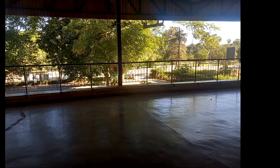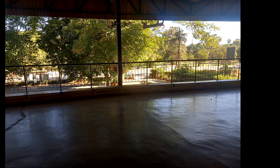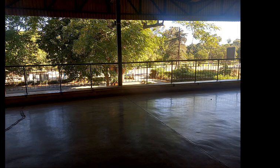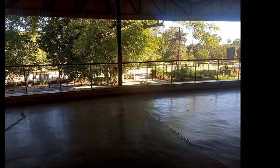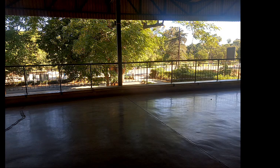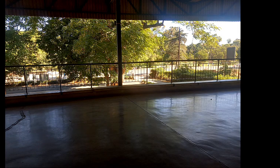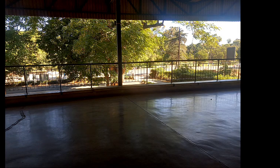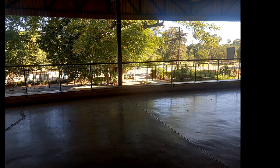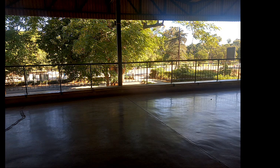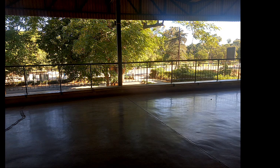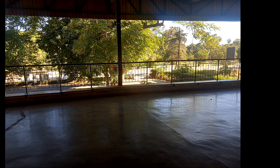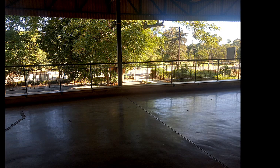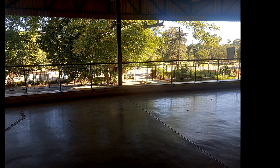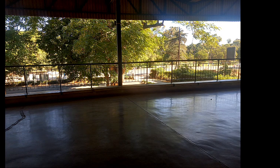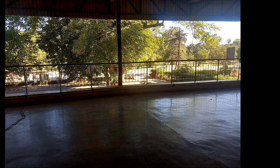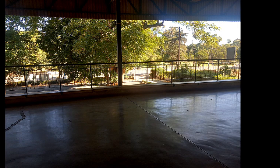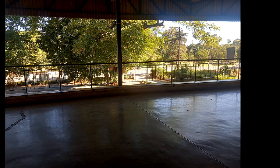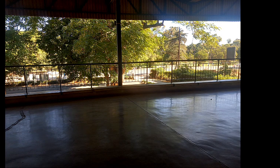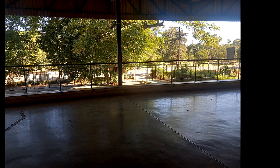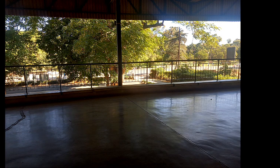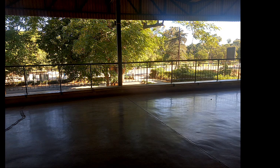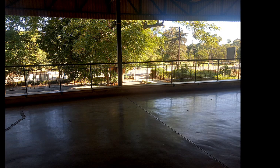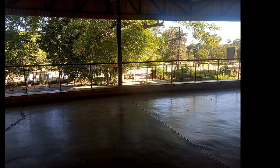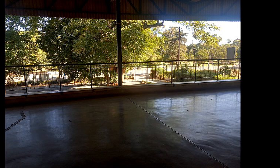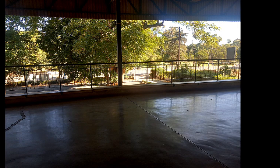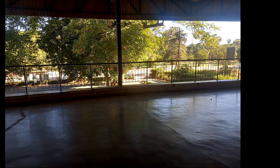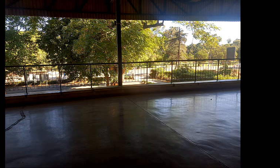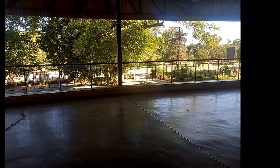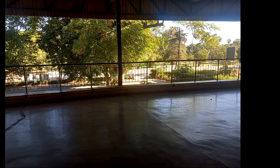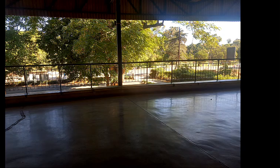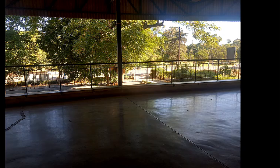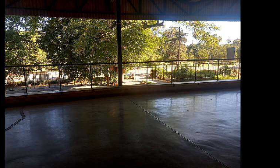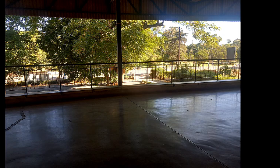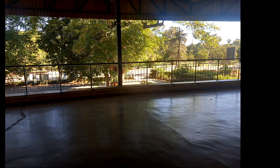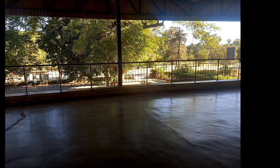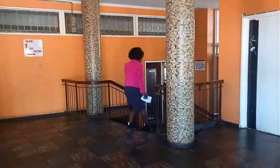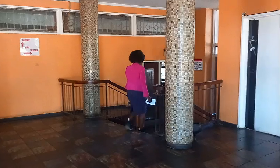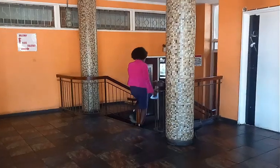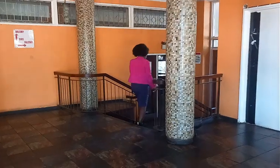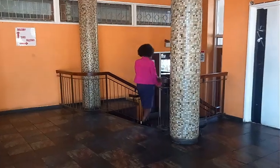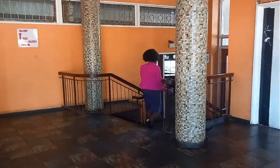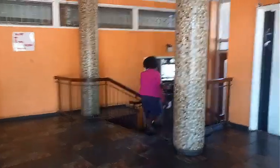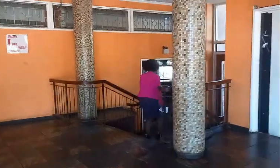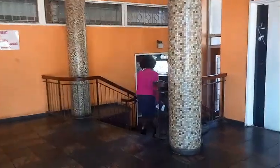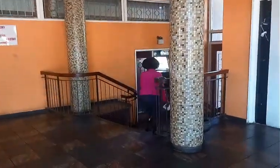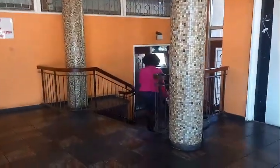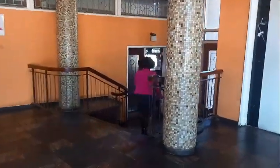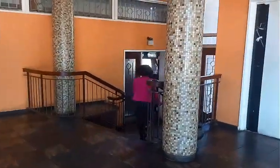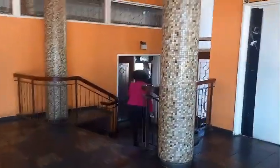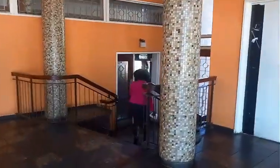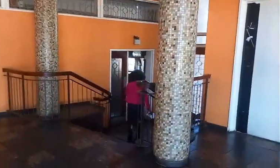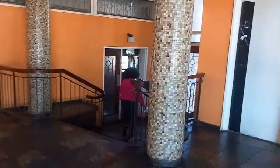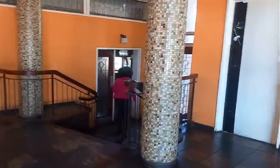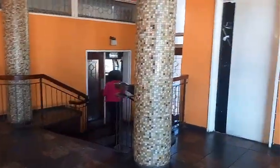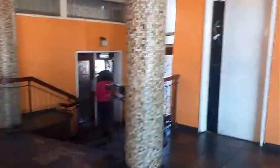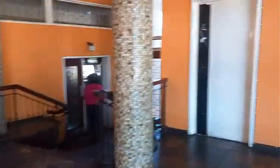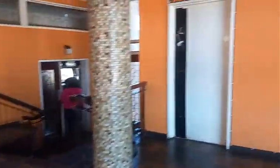to the balcony. This is the balcony. This is an area where people after the show can come and just sit and enjoy a meal or